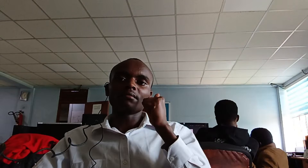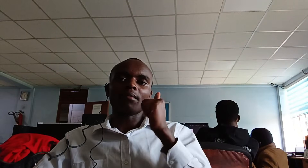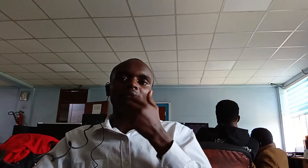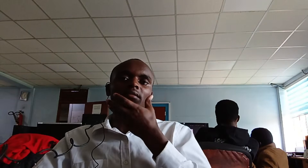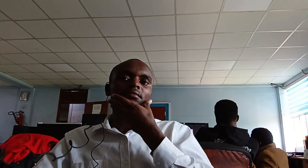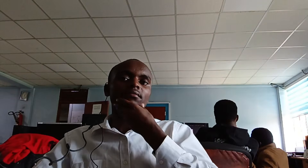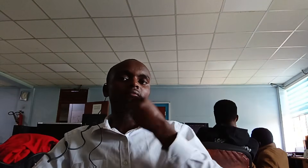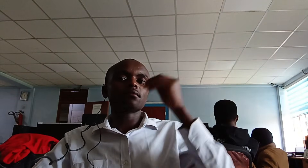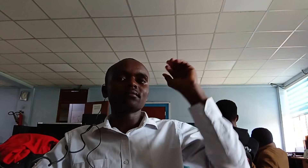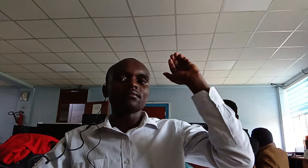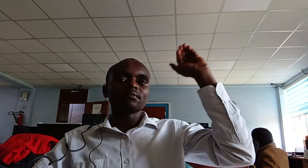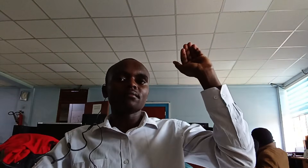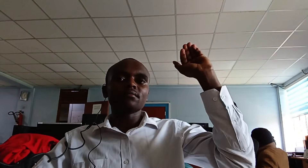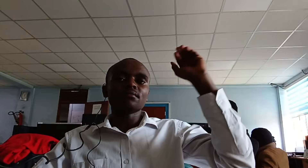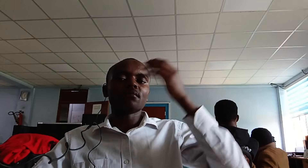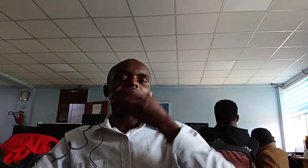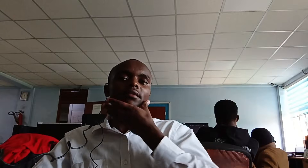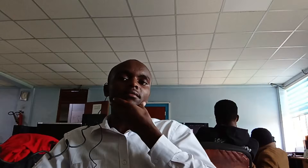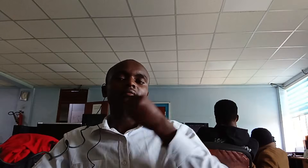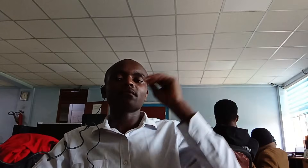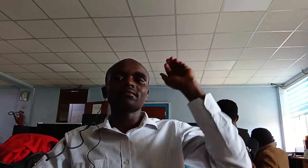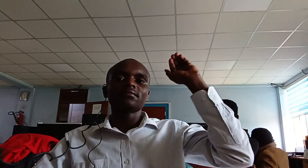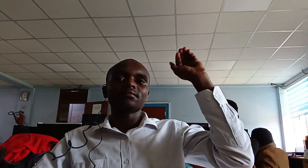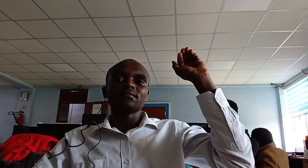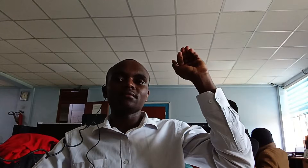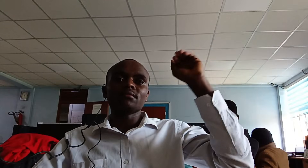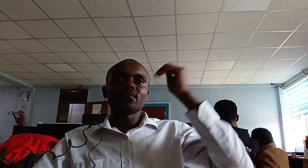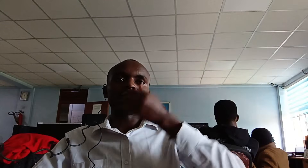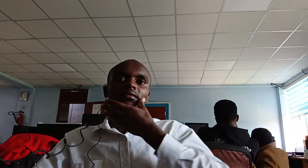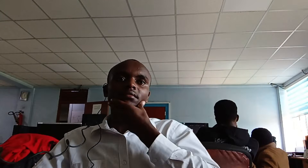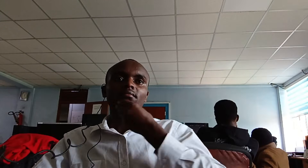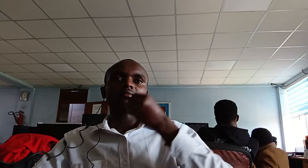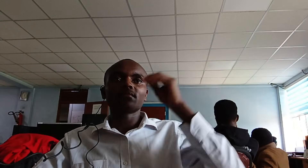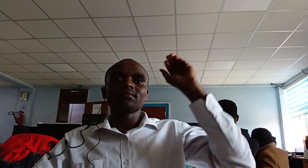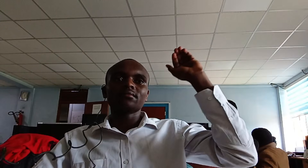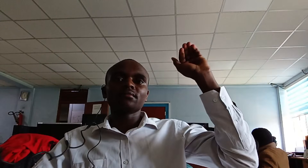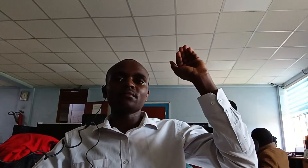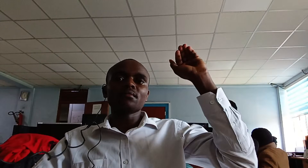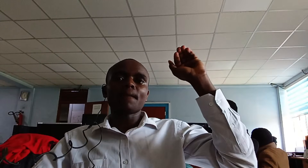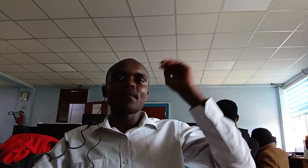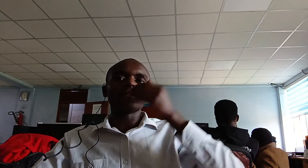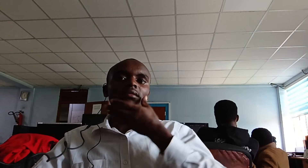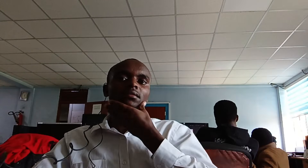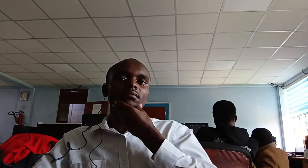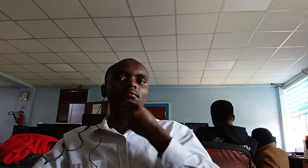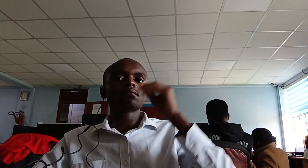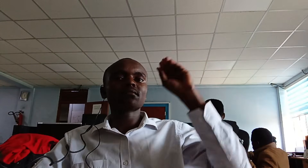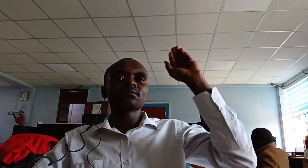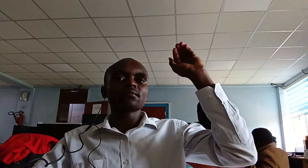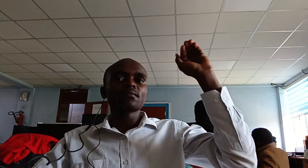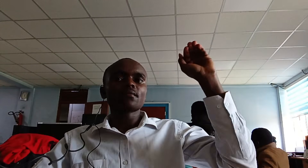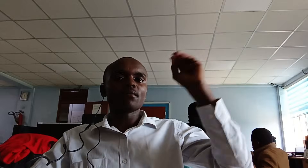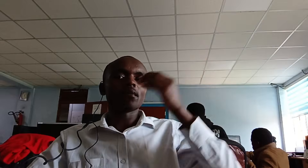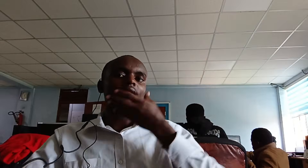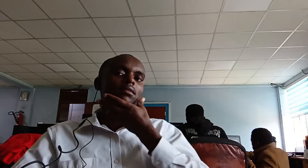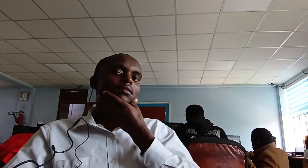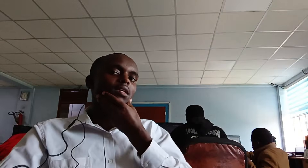man. Man, man, man, man,